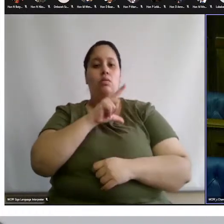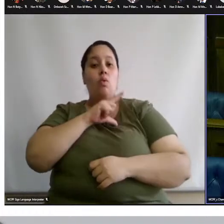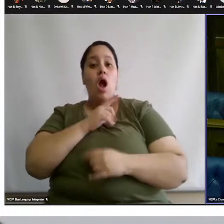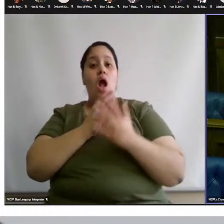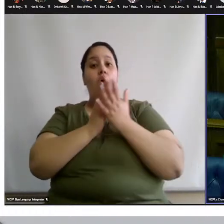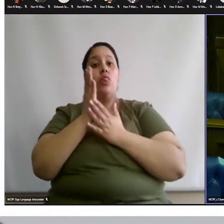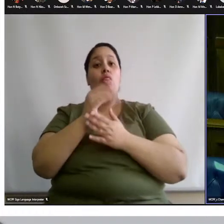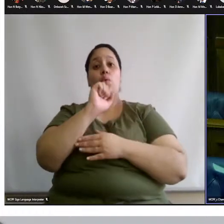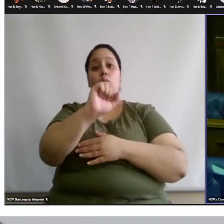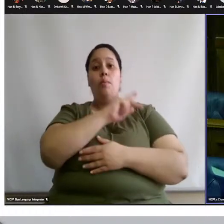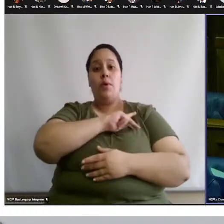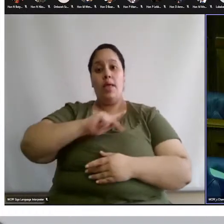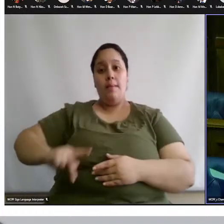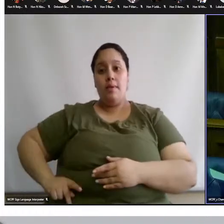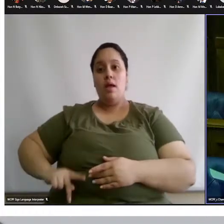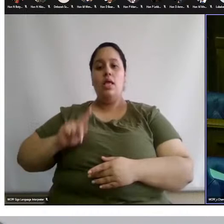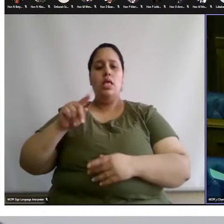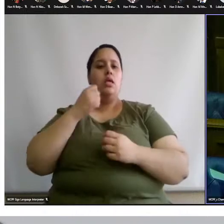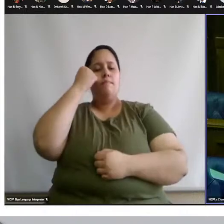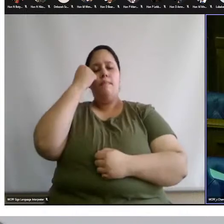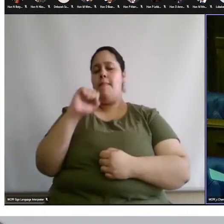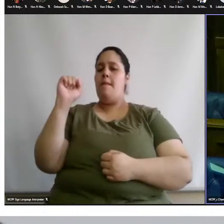Premier,